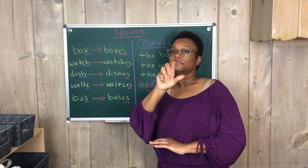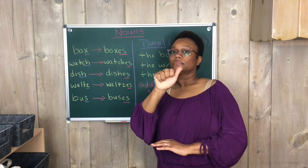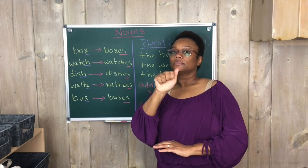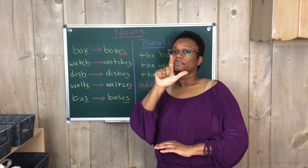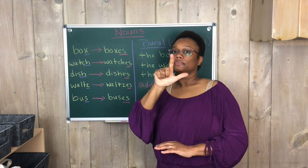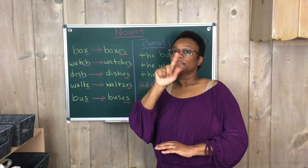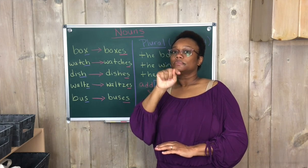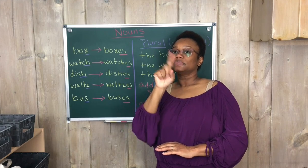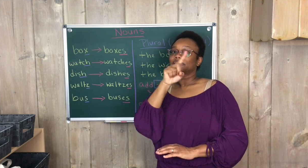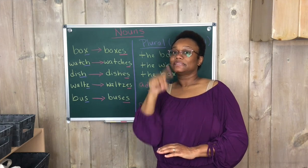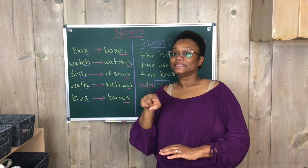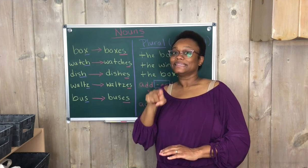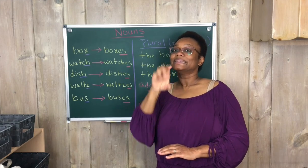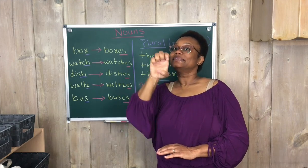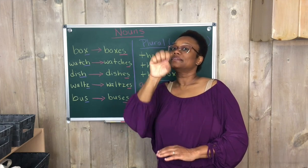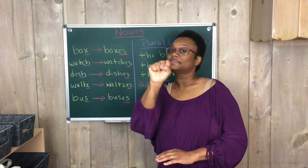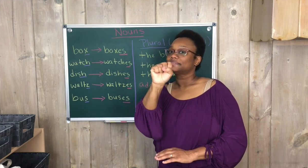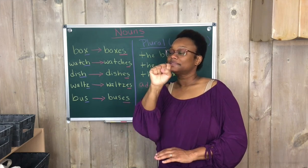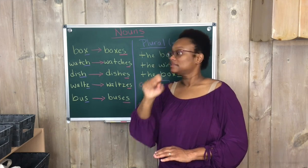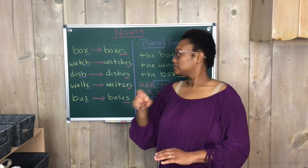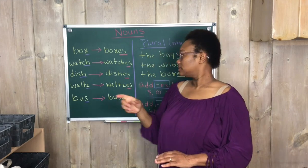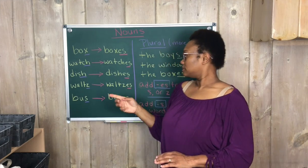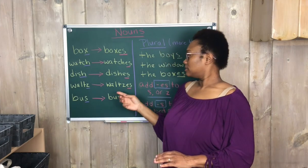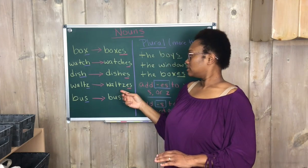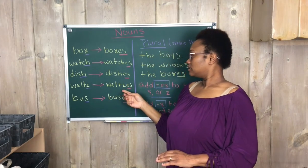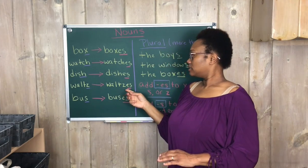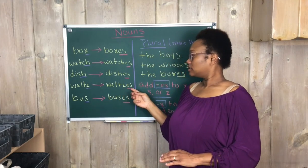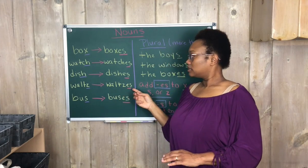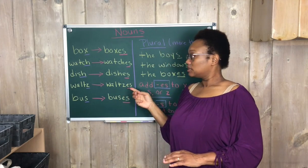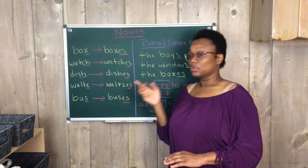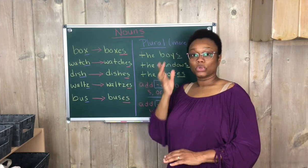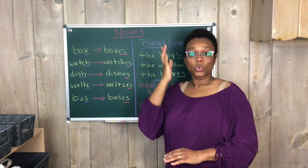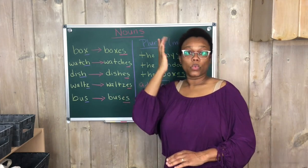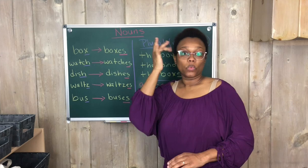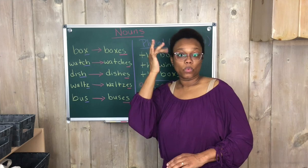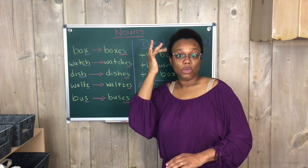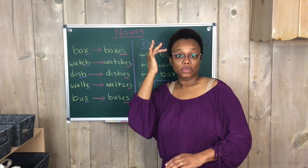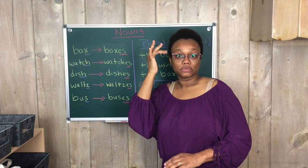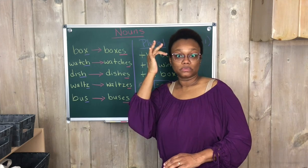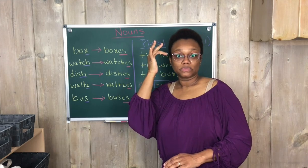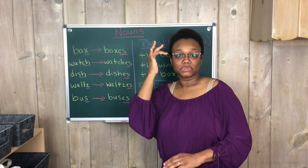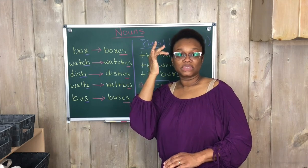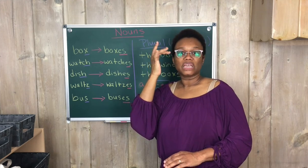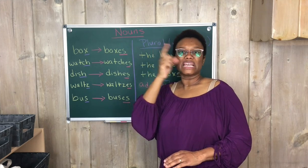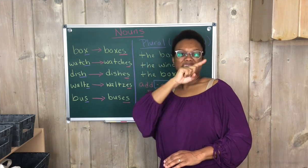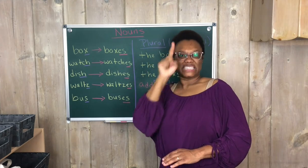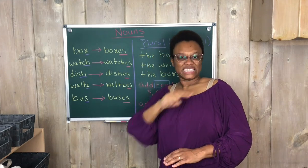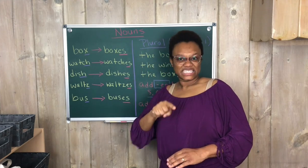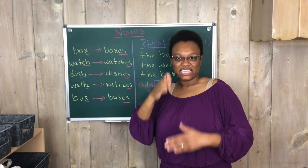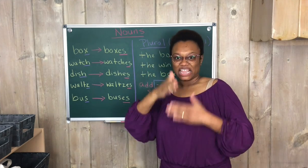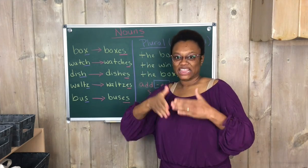WALTZ, becomes waltzes with an ES because there's a Z at the end.